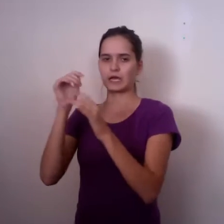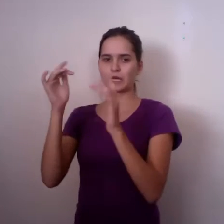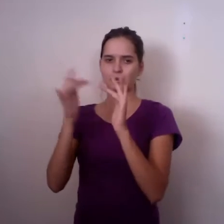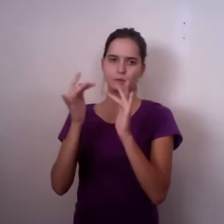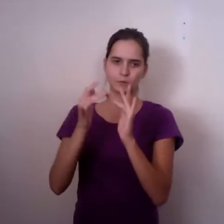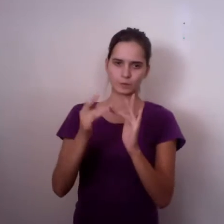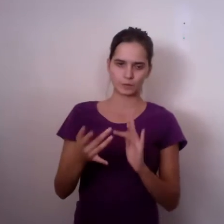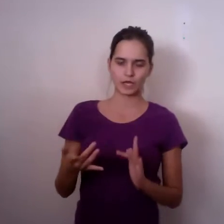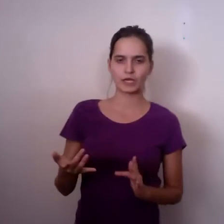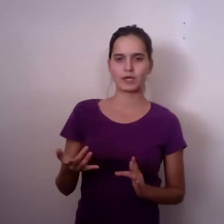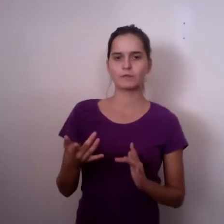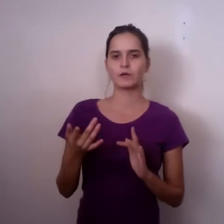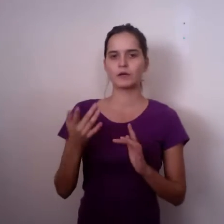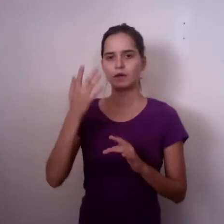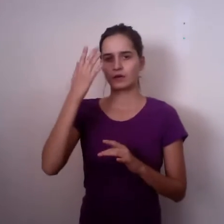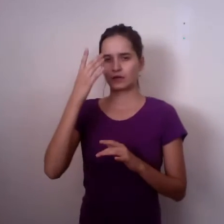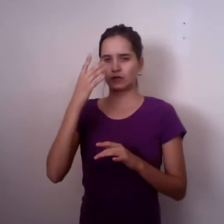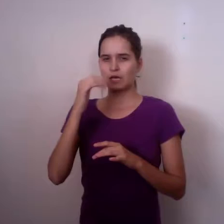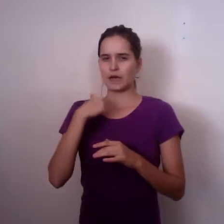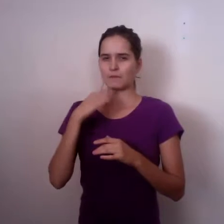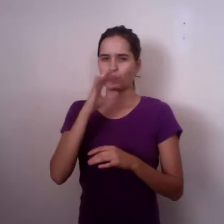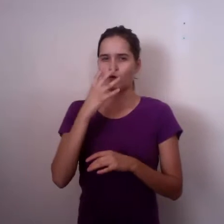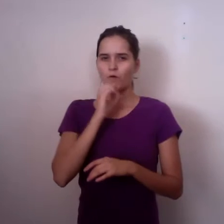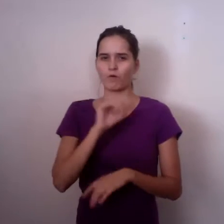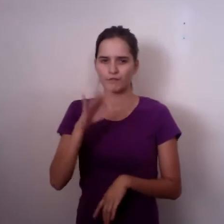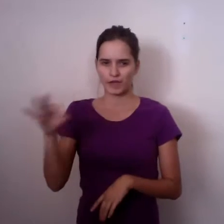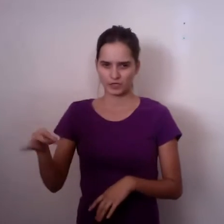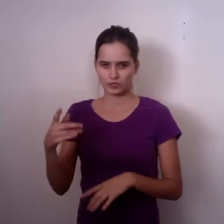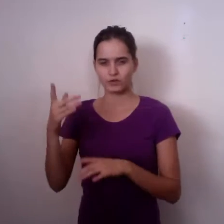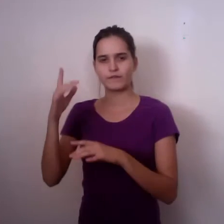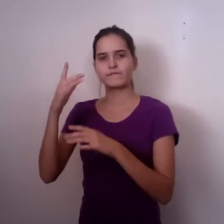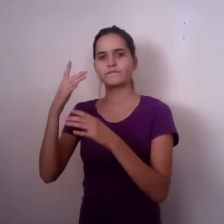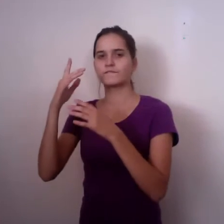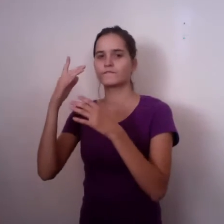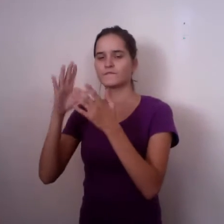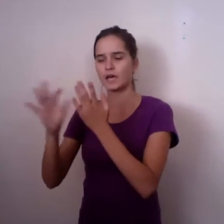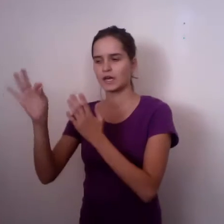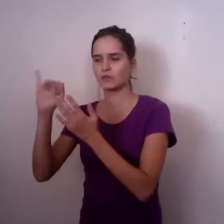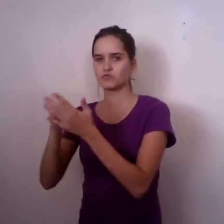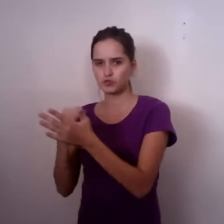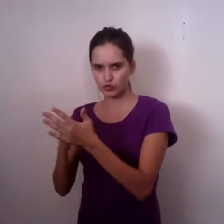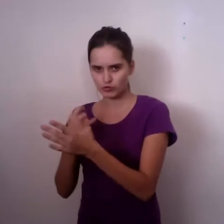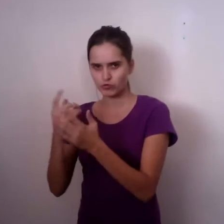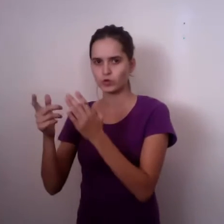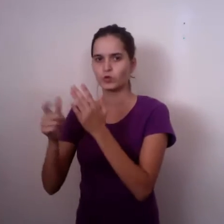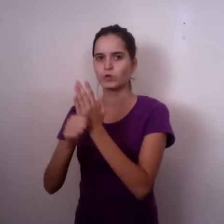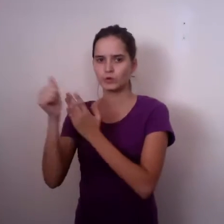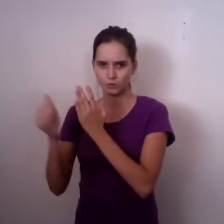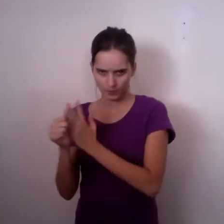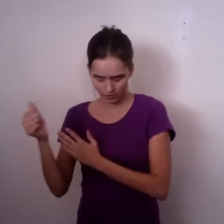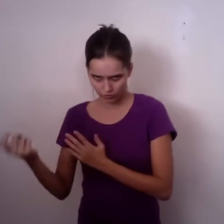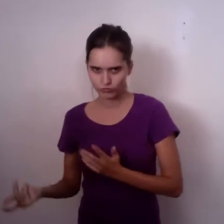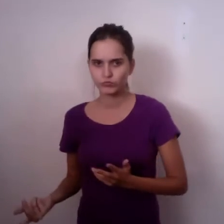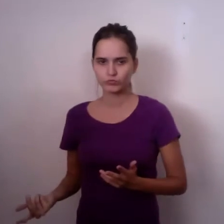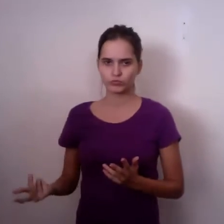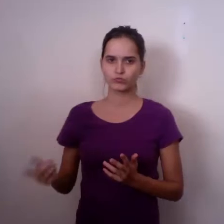like for them to actually go look in journals, newspapers, and magazines. Also, some of the information you get on the